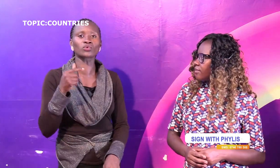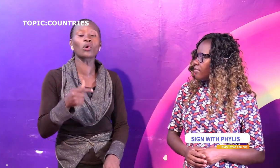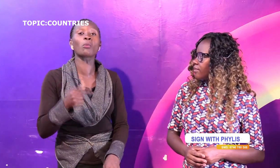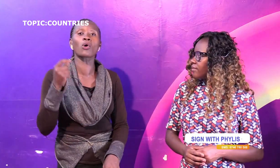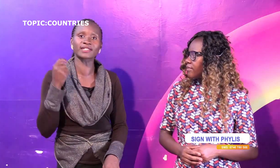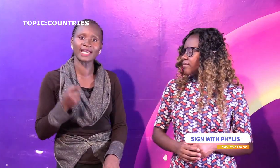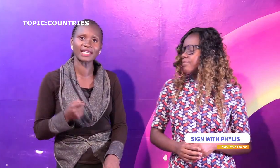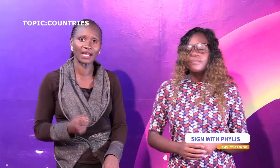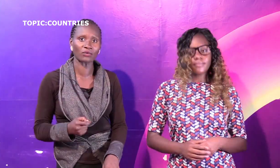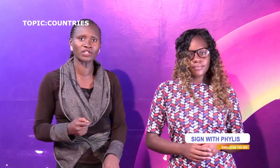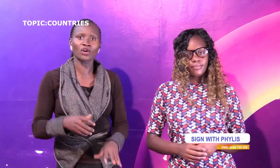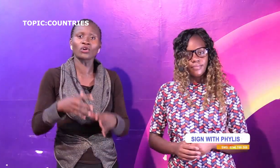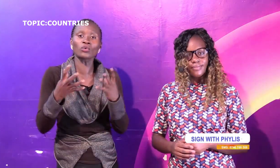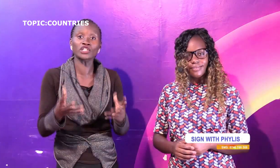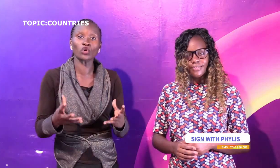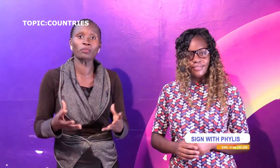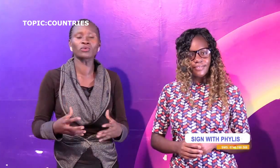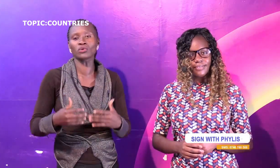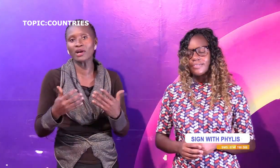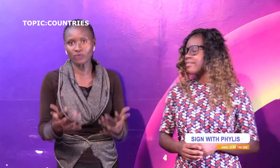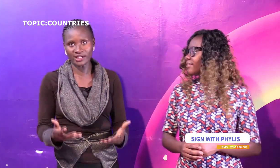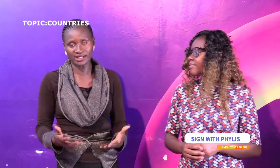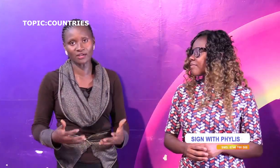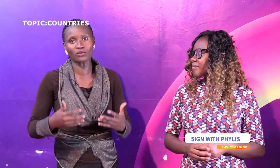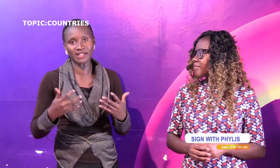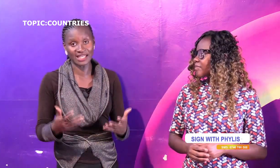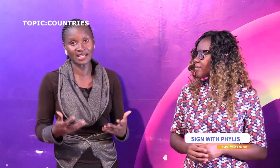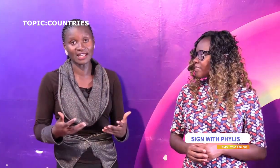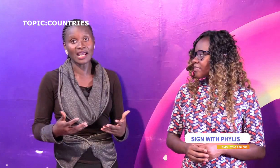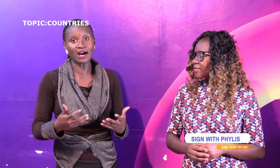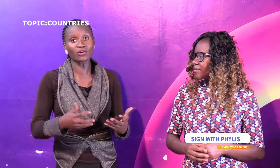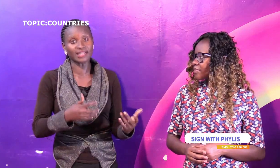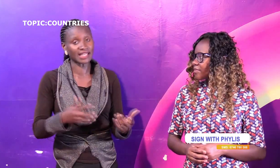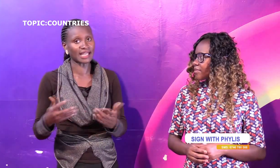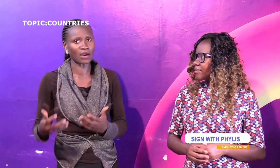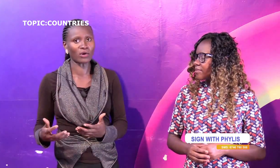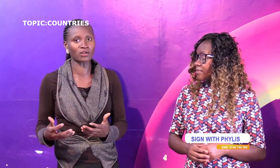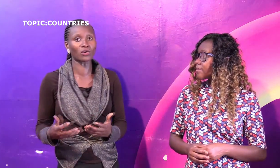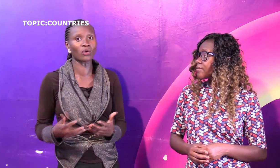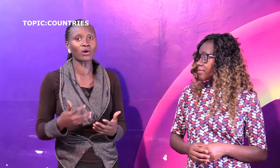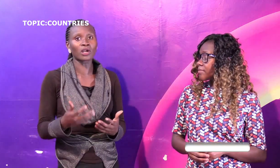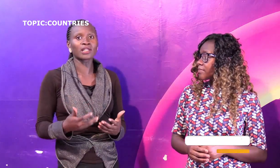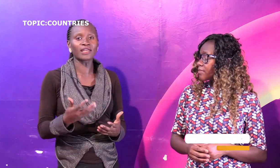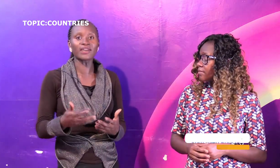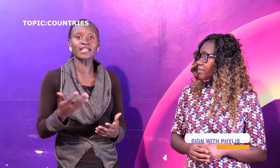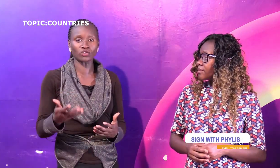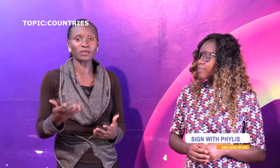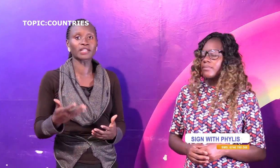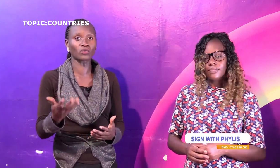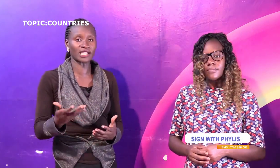on sign language. On which topic do you want to understand of signing on sign language, or what, the various topics that you want us to